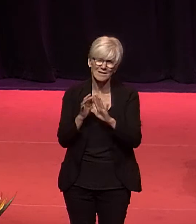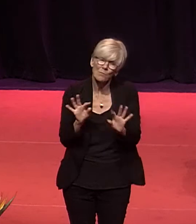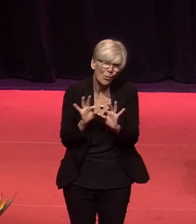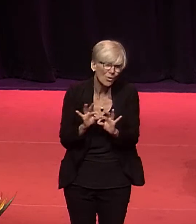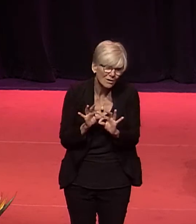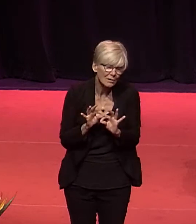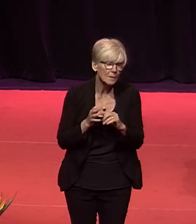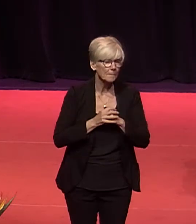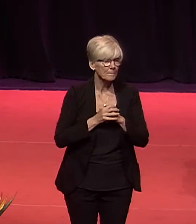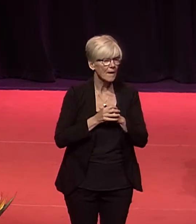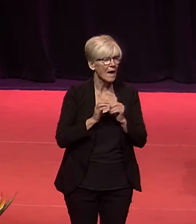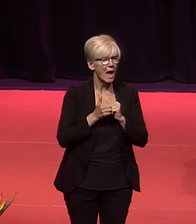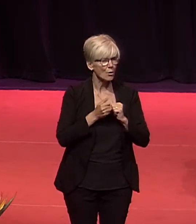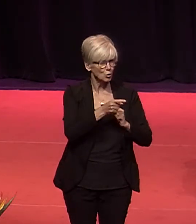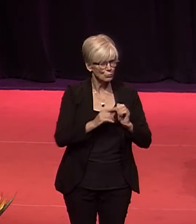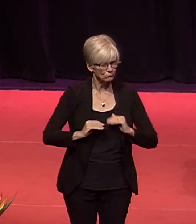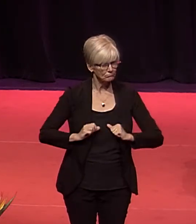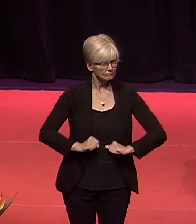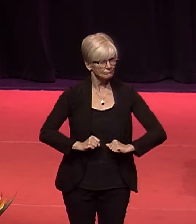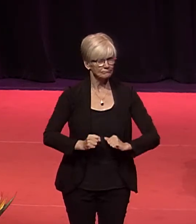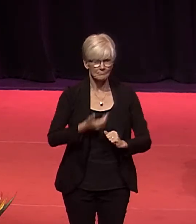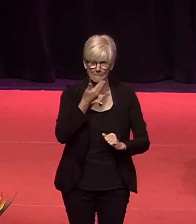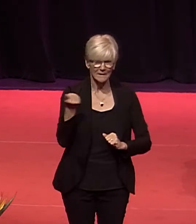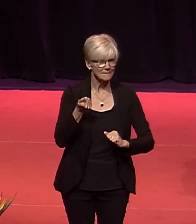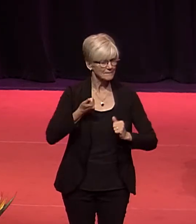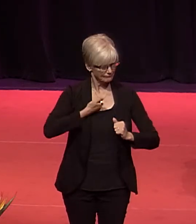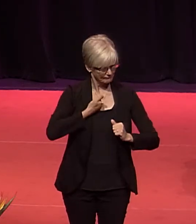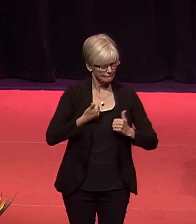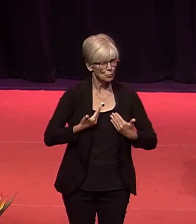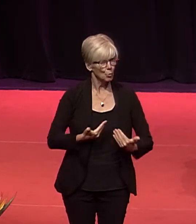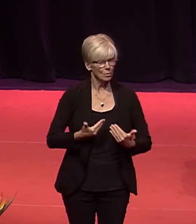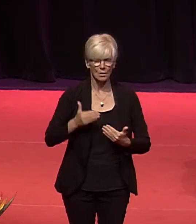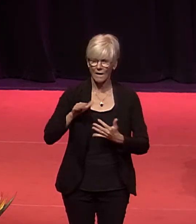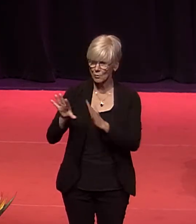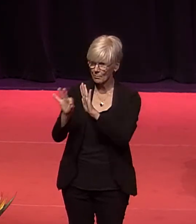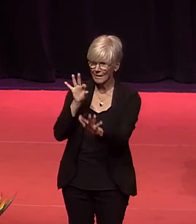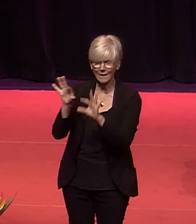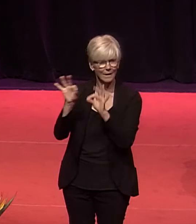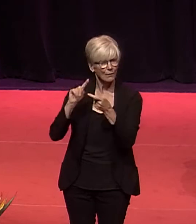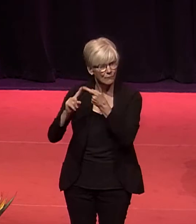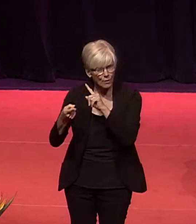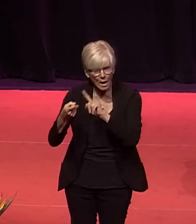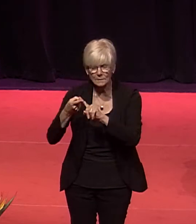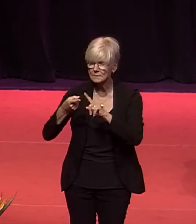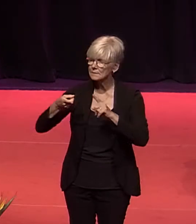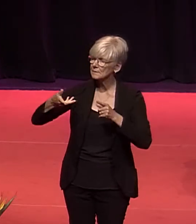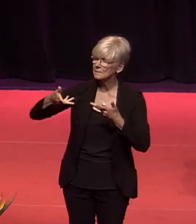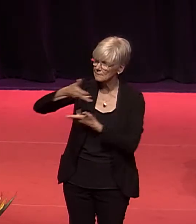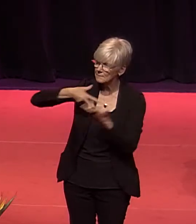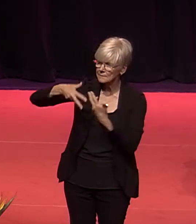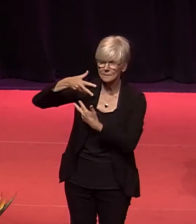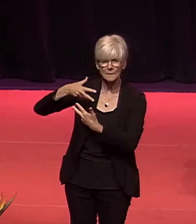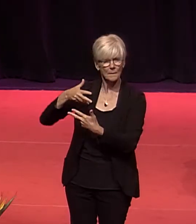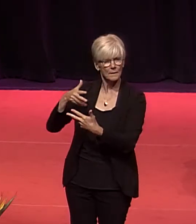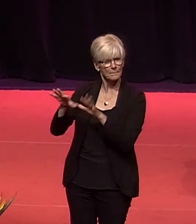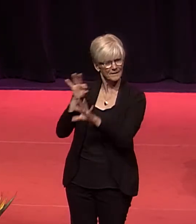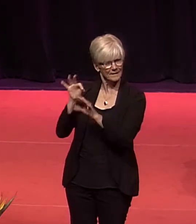best self, you have to make a choice of who your friends are, who your partner will be if you haven't made that decision